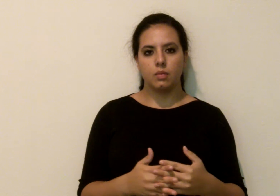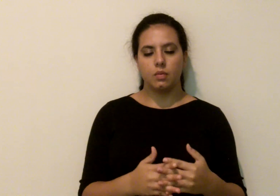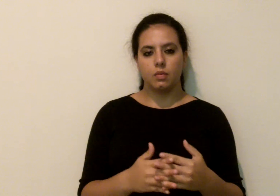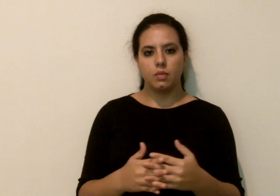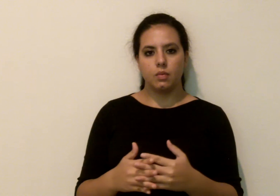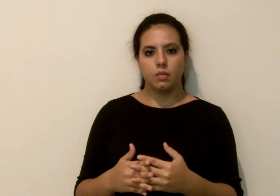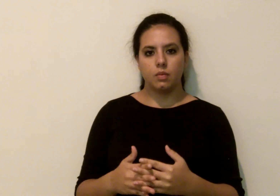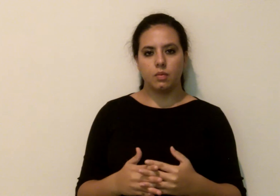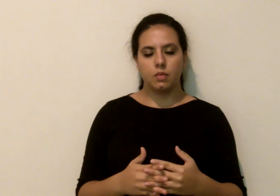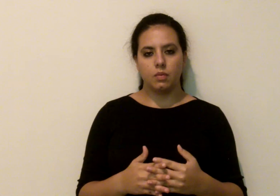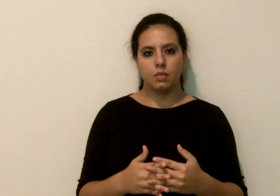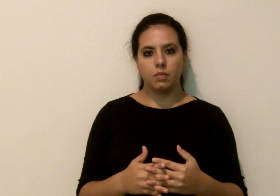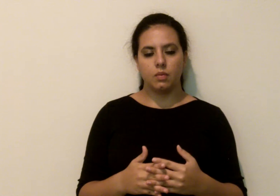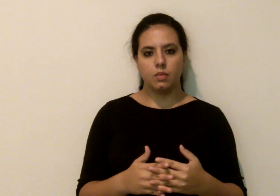circle. So you do America.